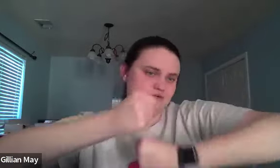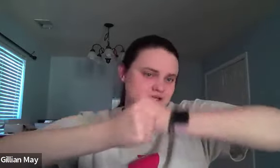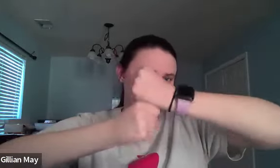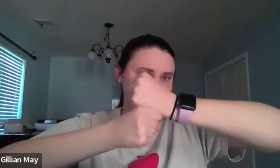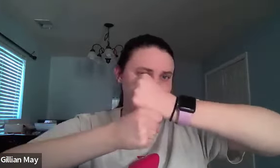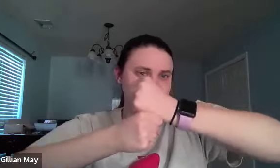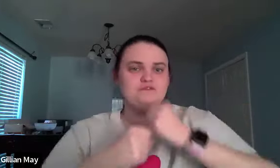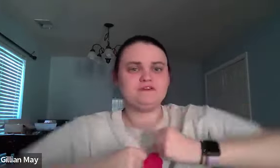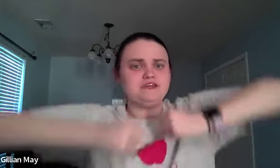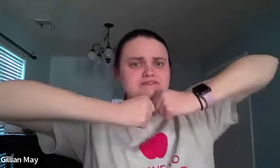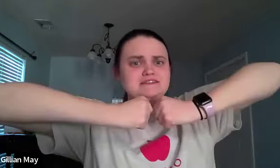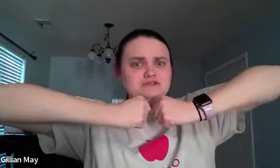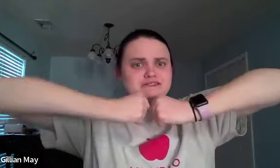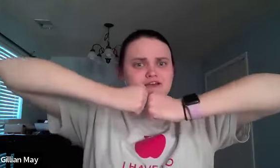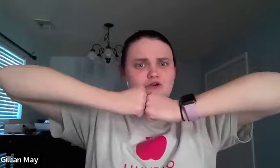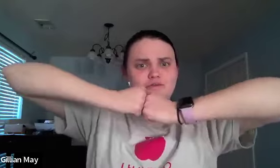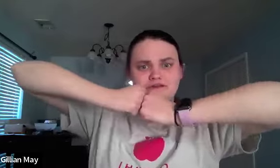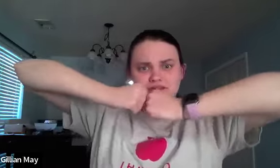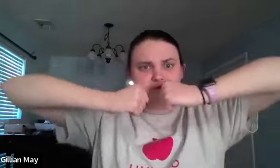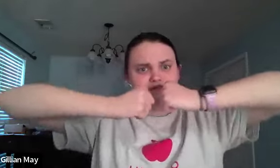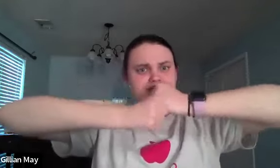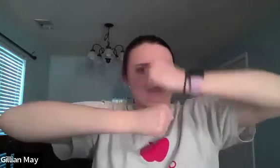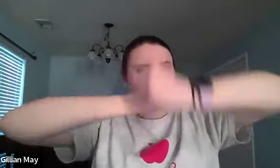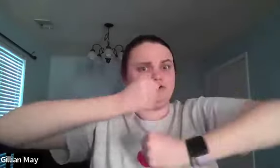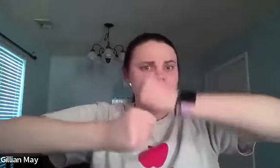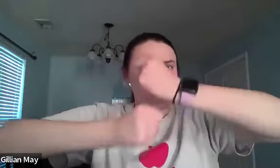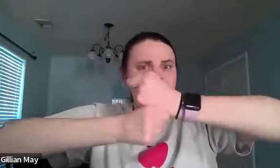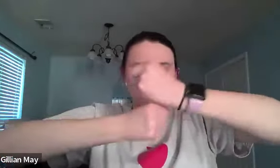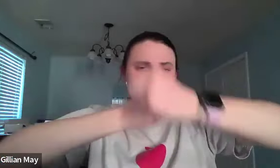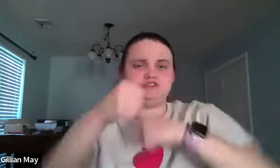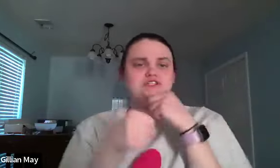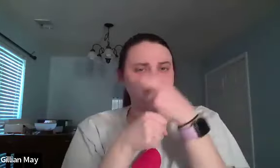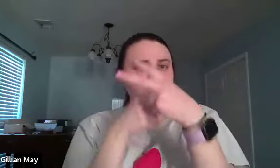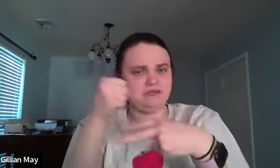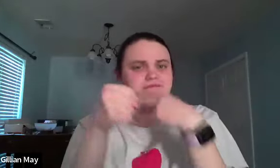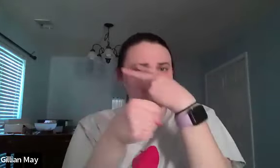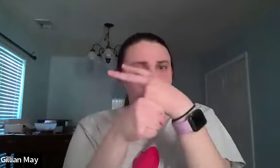doing. So don't feel like you have to sit there and stick out your armpits like you're a bird making your motion. You can be calm.